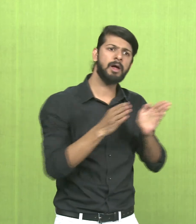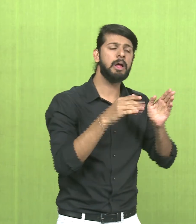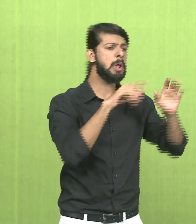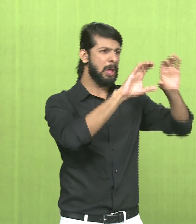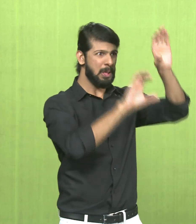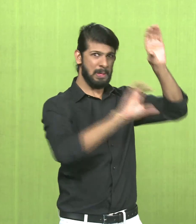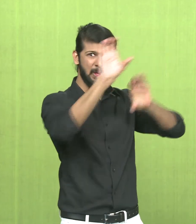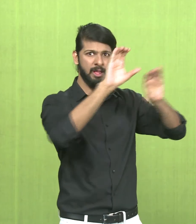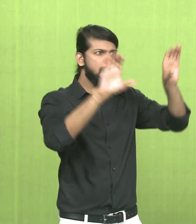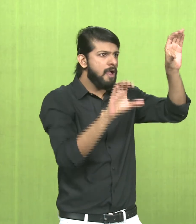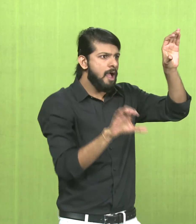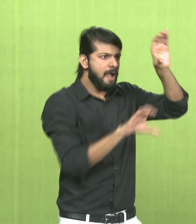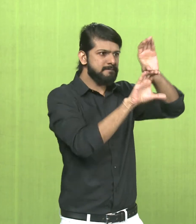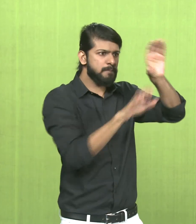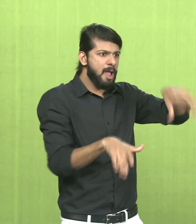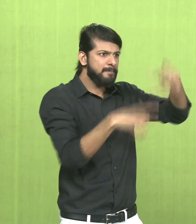viewpoints instead of a single viewpoint.